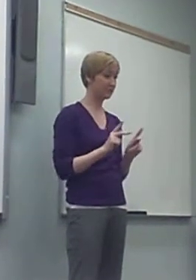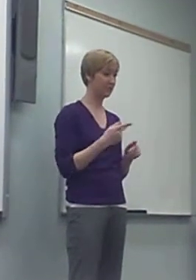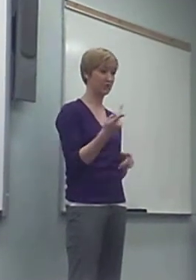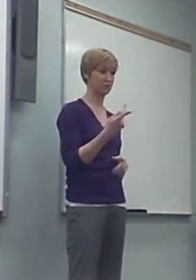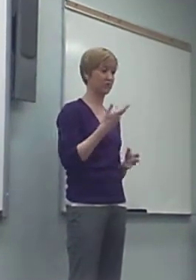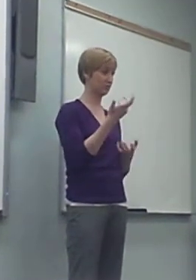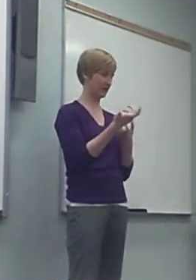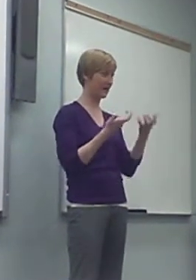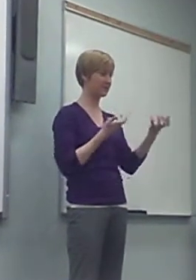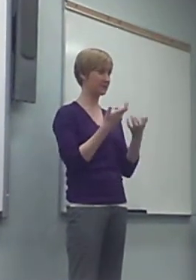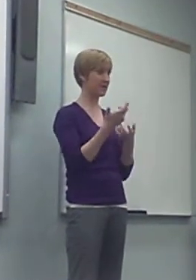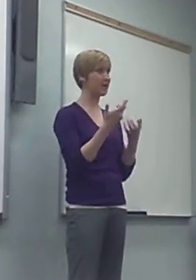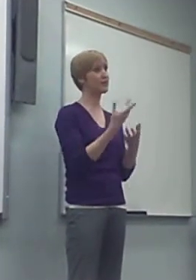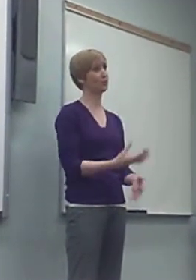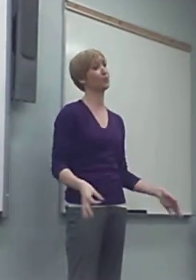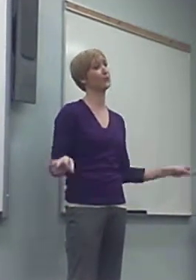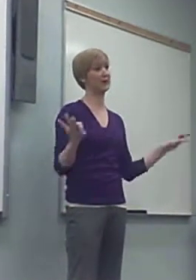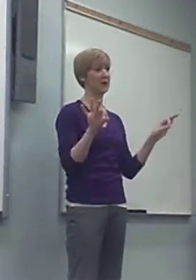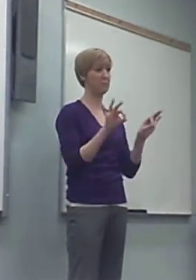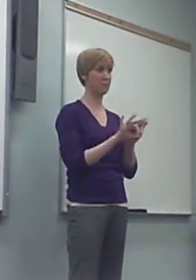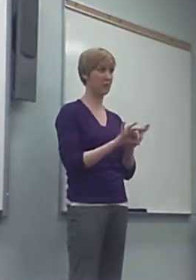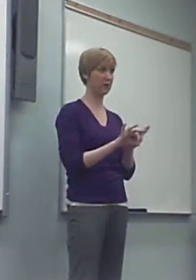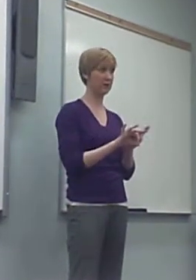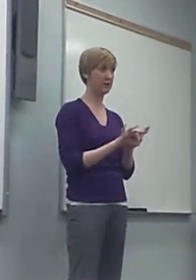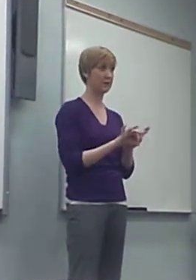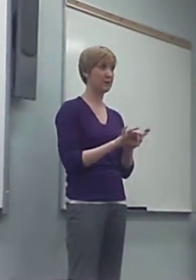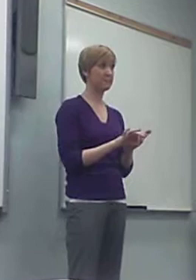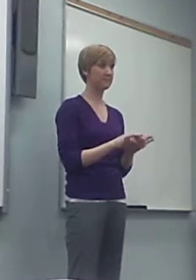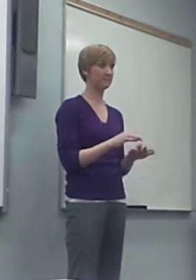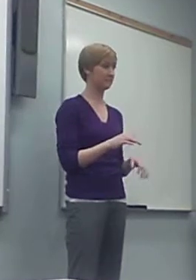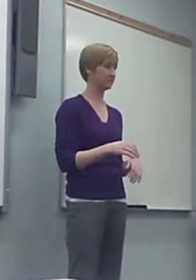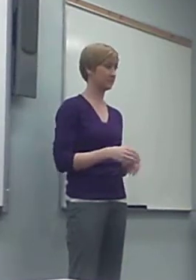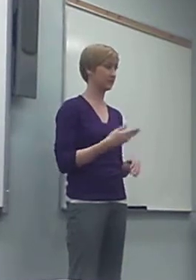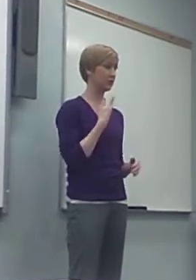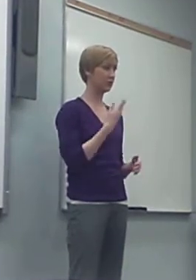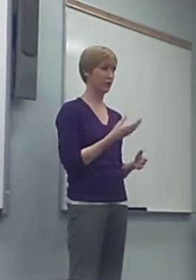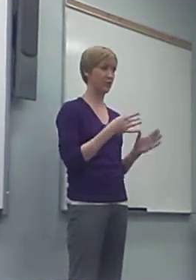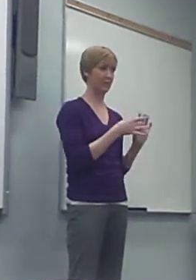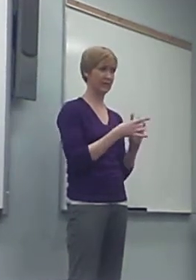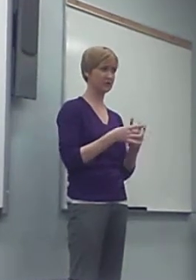can either make for a great relationship or it can shut them down very quickly. We did this survey.